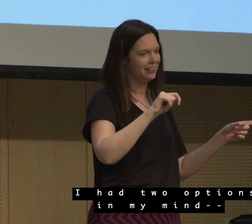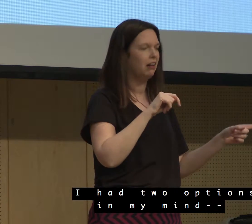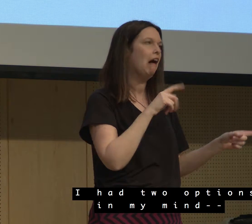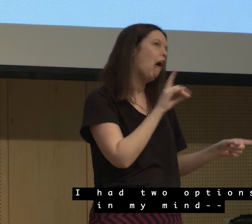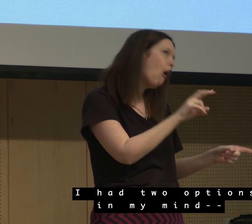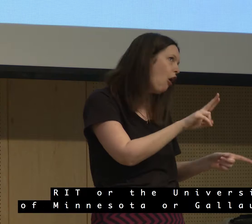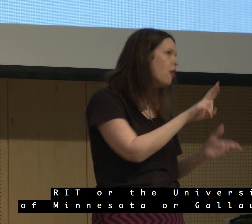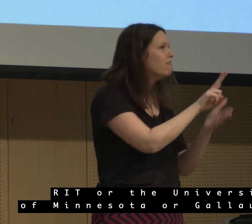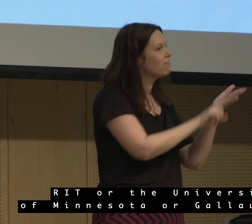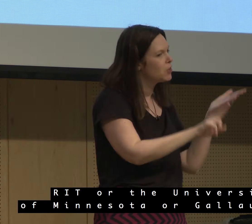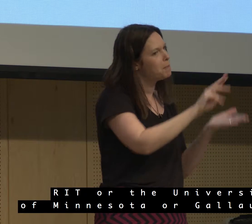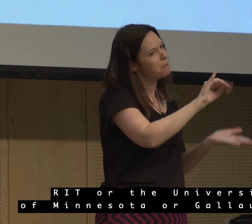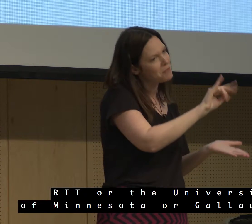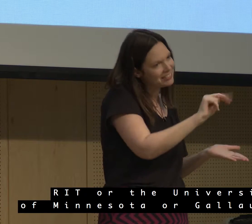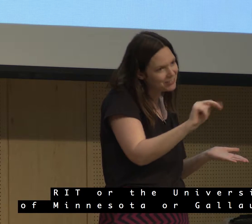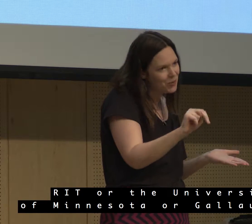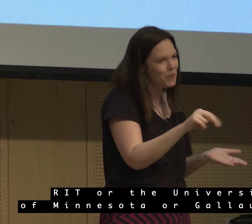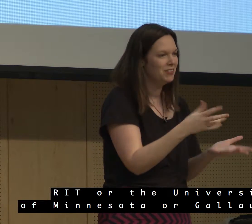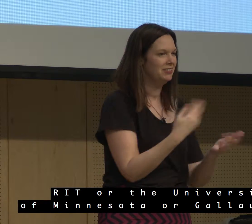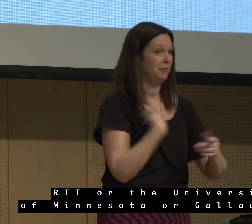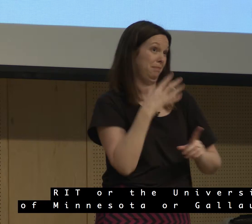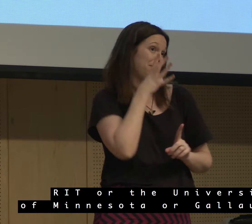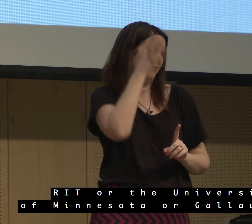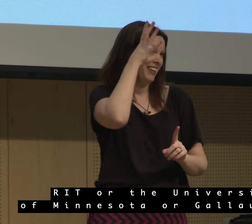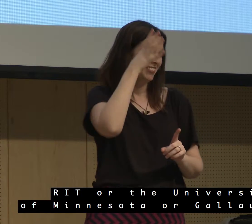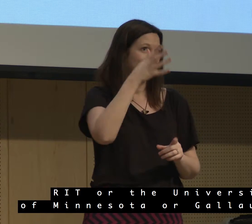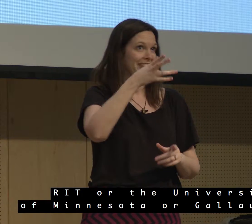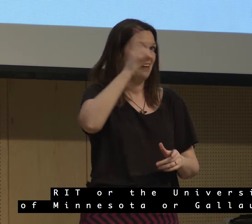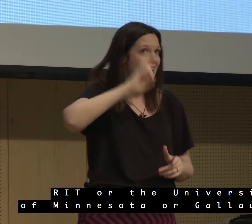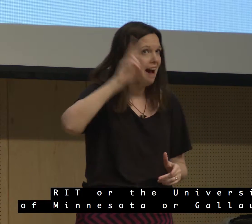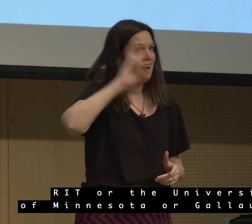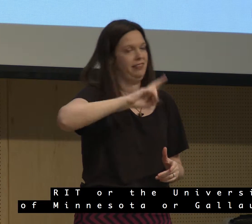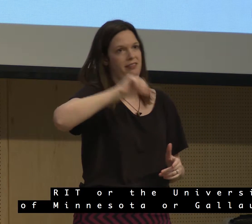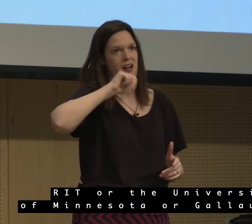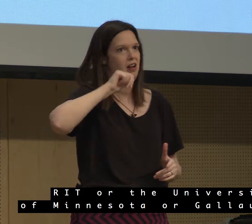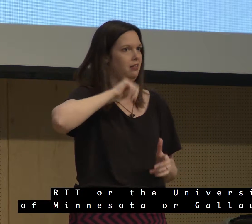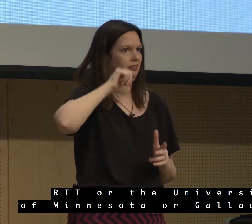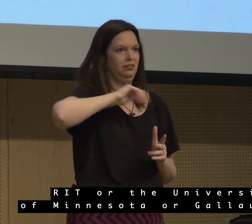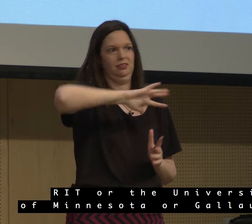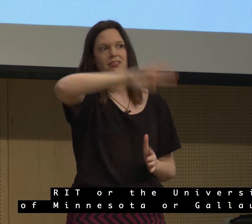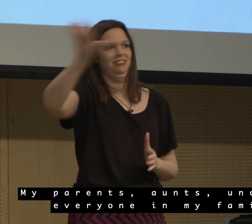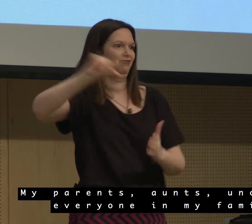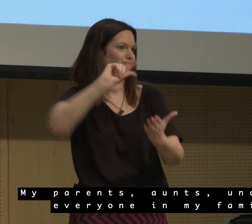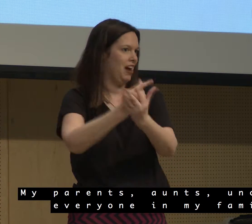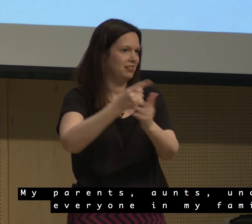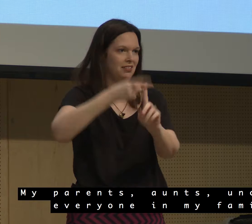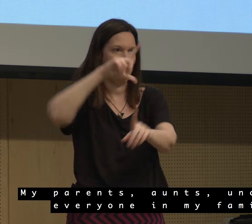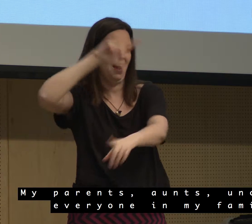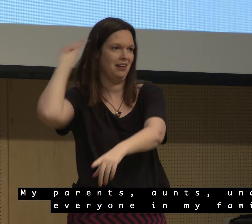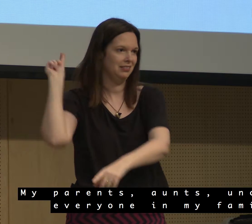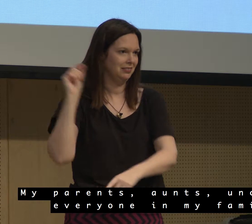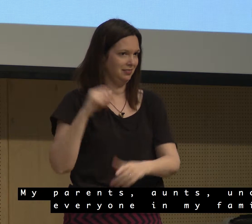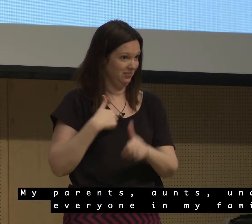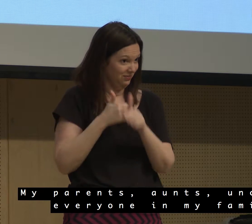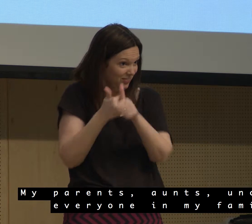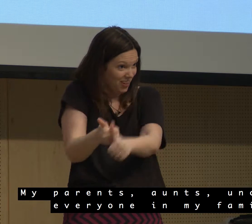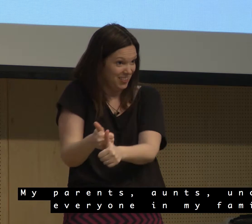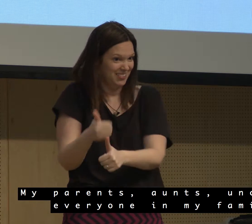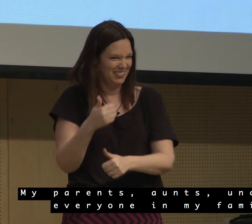my mind, RIT or the University of Minnesota or Gallaudet. My parents, aunts, uncles, everyone in